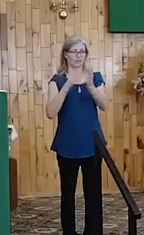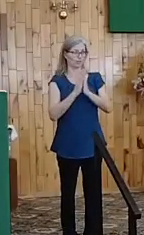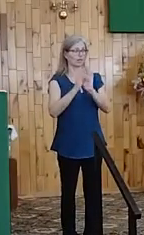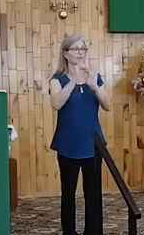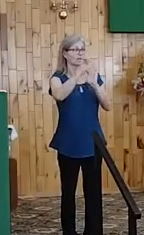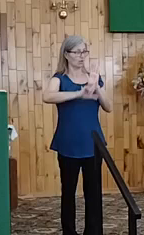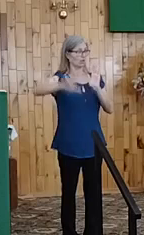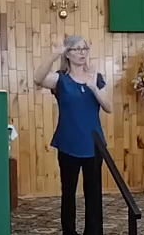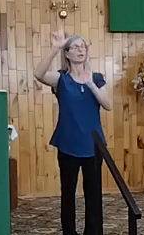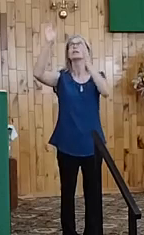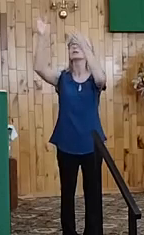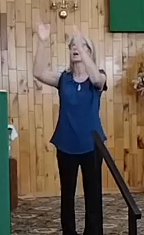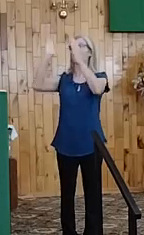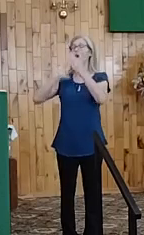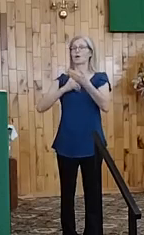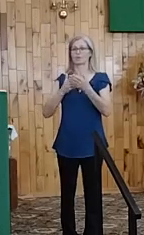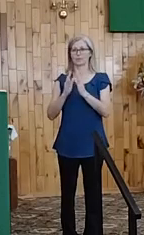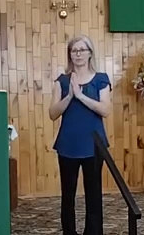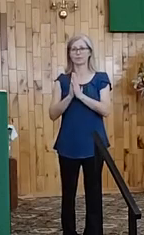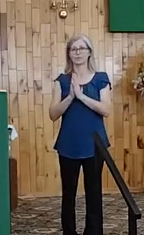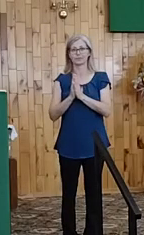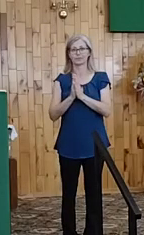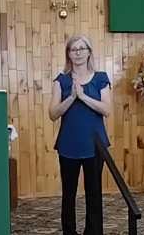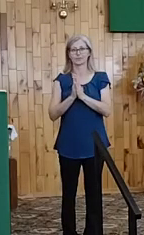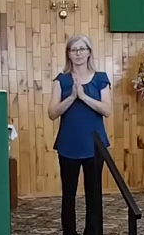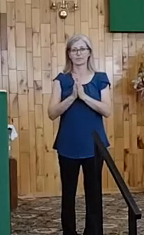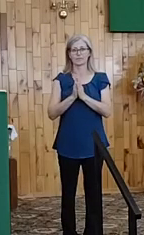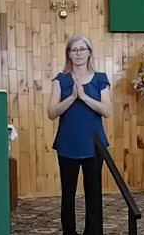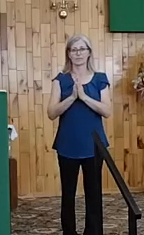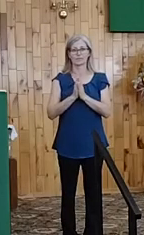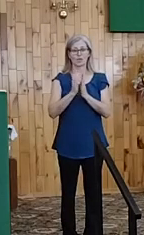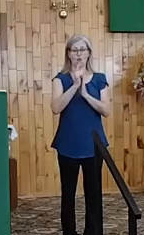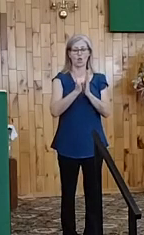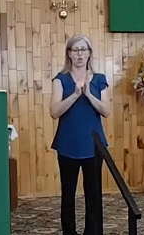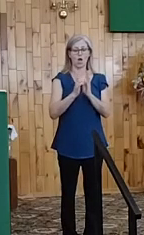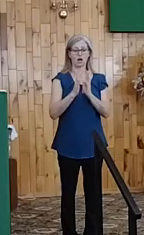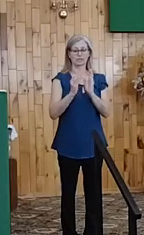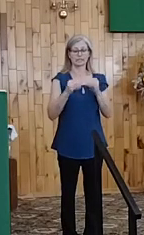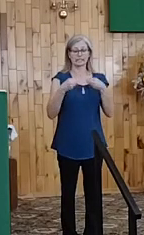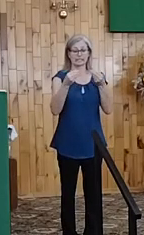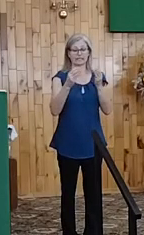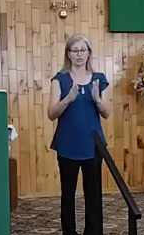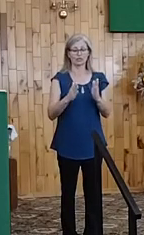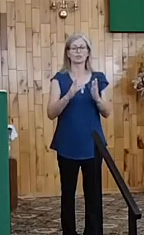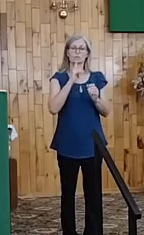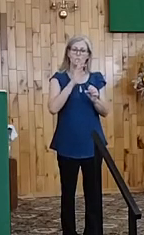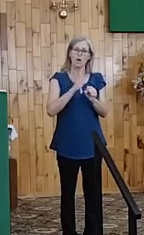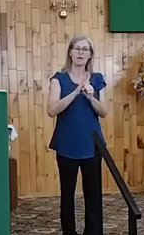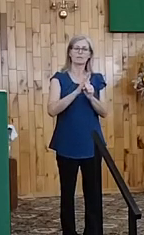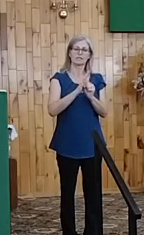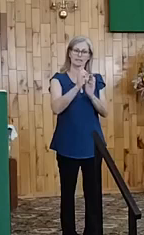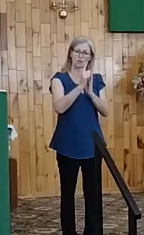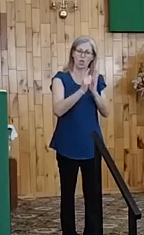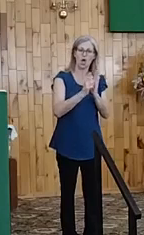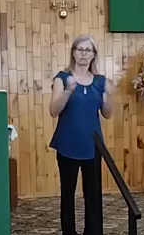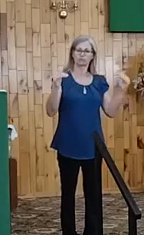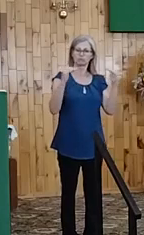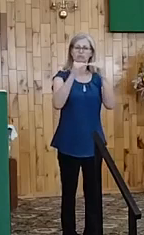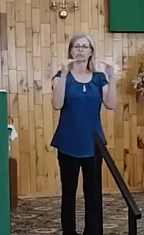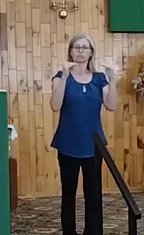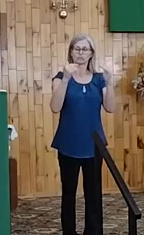Lord. Lord, hear our prayers. That lawgivers ensure just laws and equitable taxes. Let